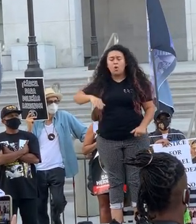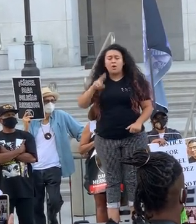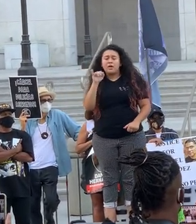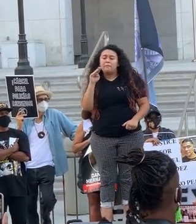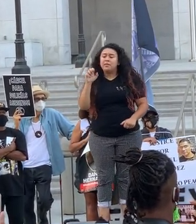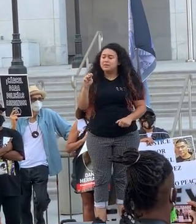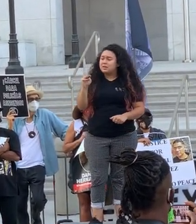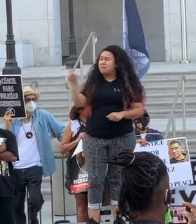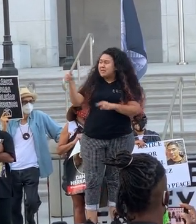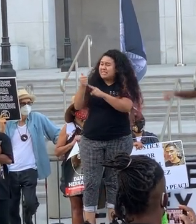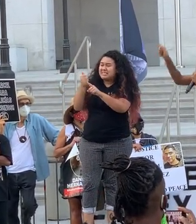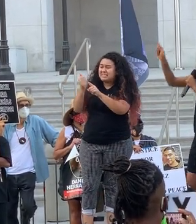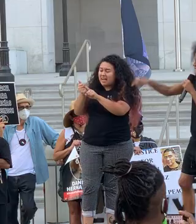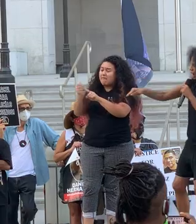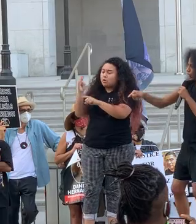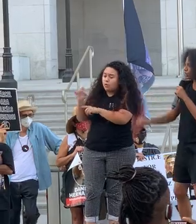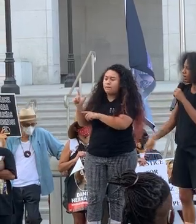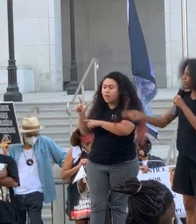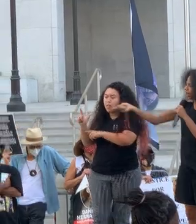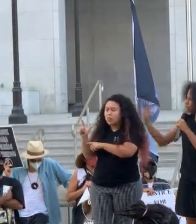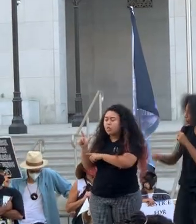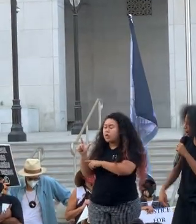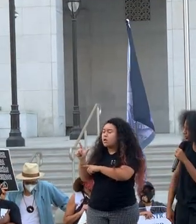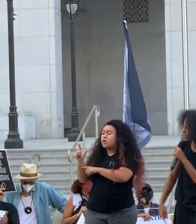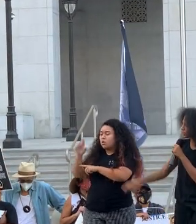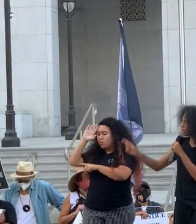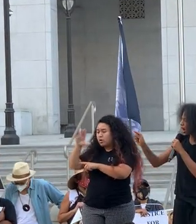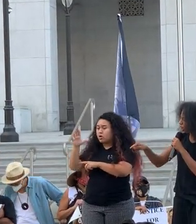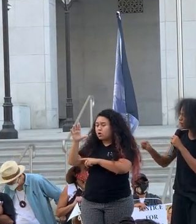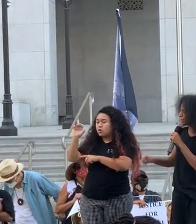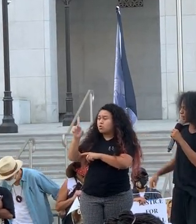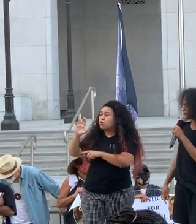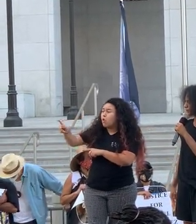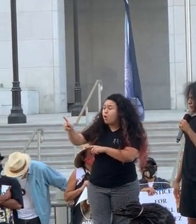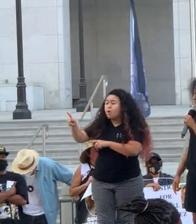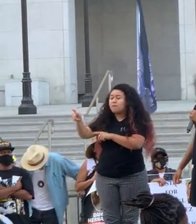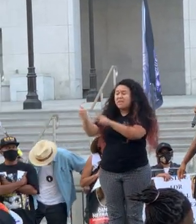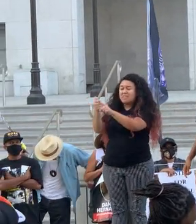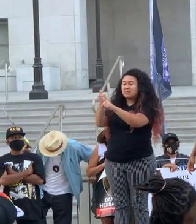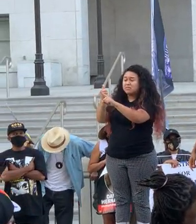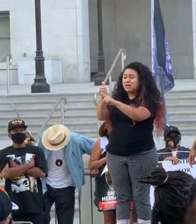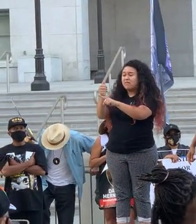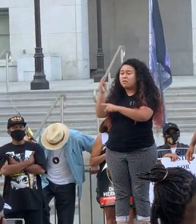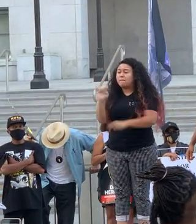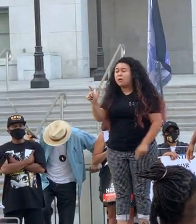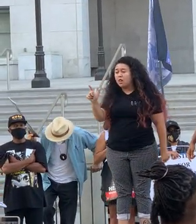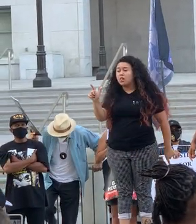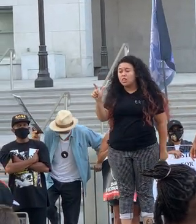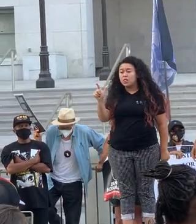capitalism is criminal. We know that corporations are criminal.